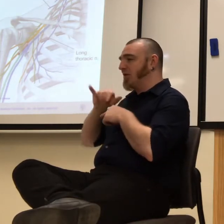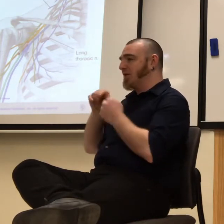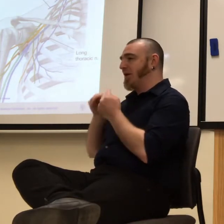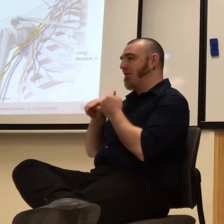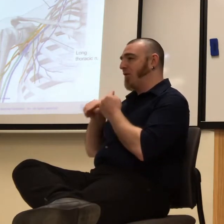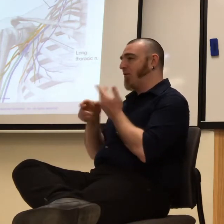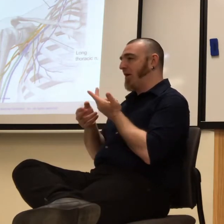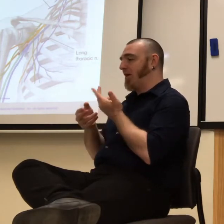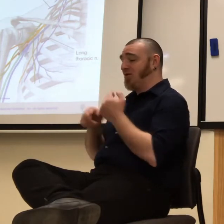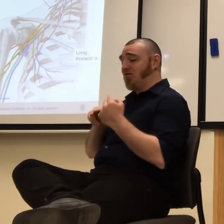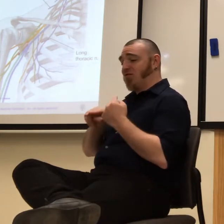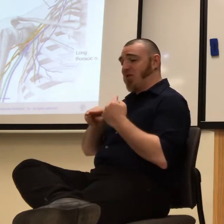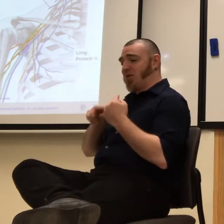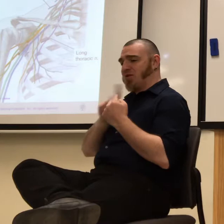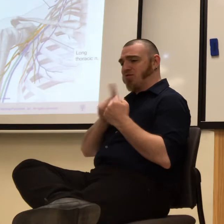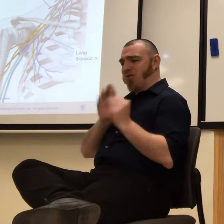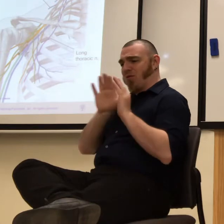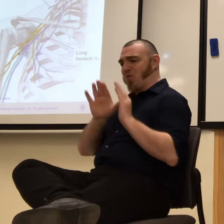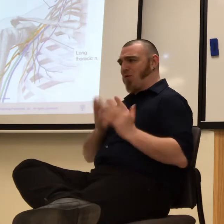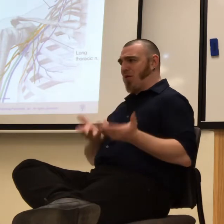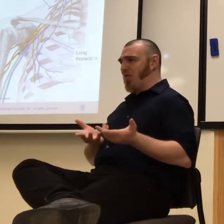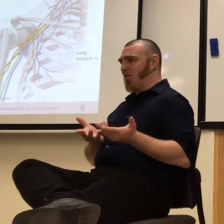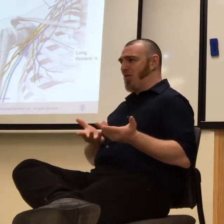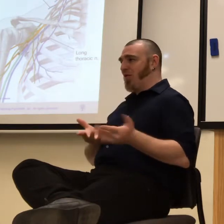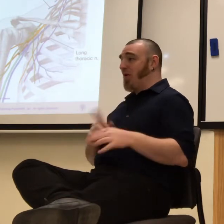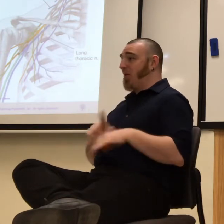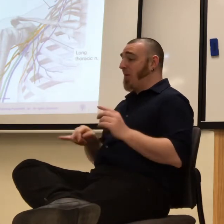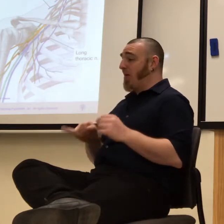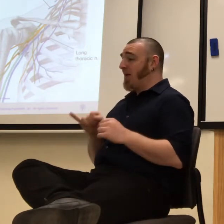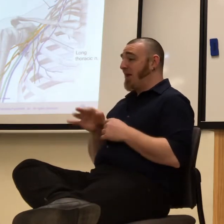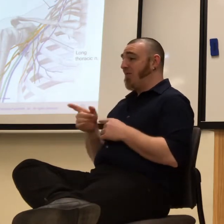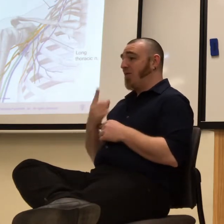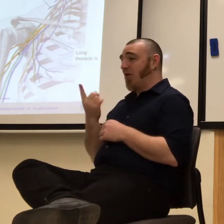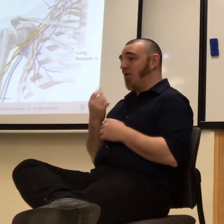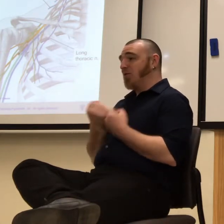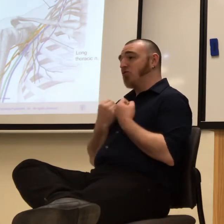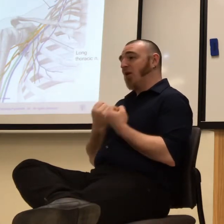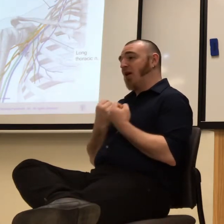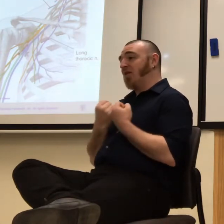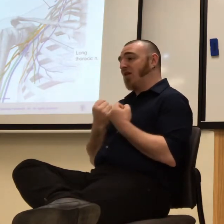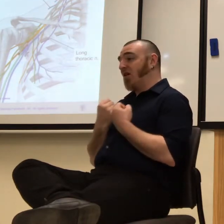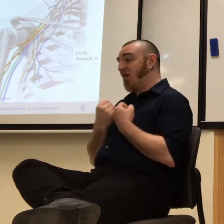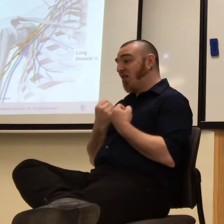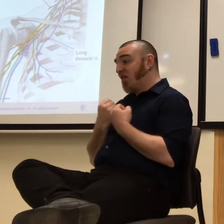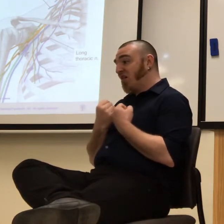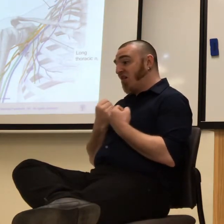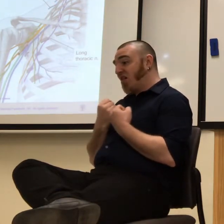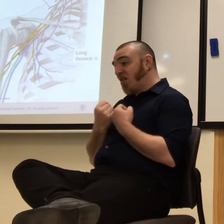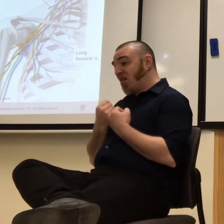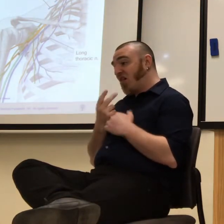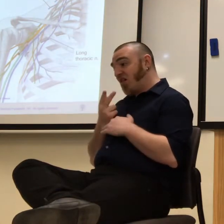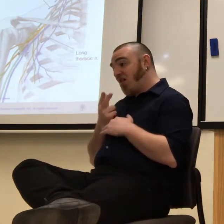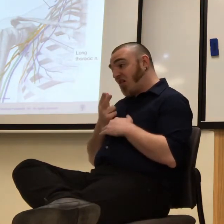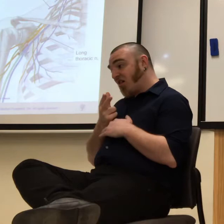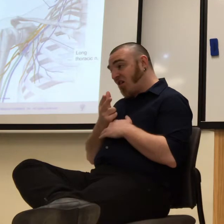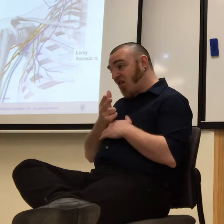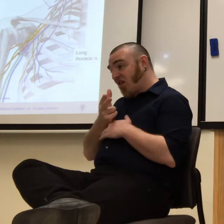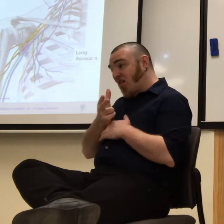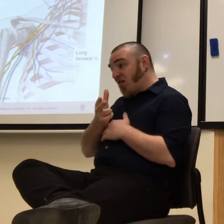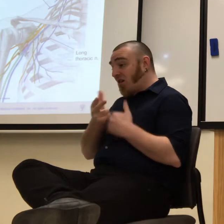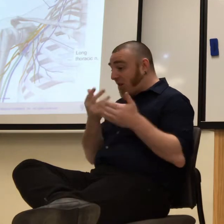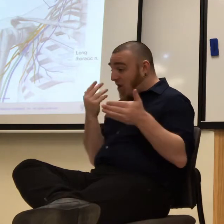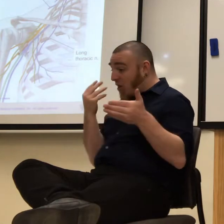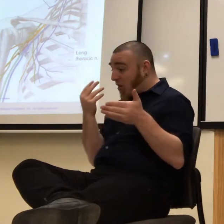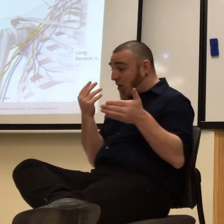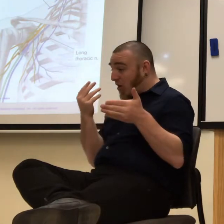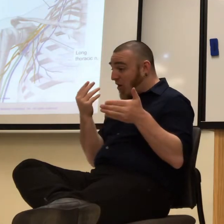to go? But what if you never get off the freeway? You're not getting to where you need to go, you're just getting close, right? So it's important to know